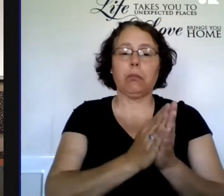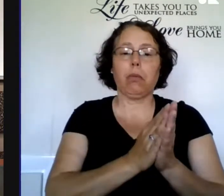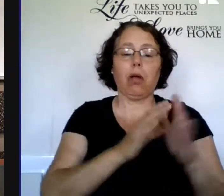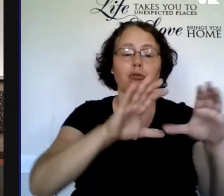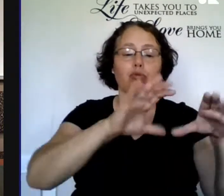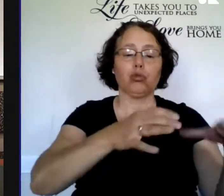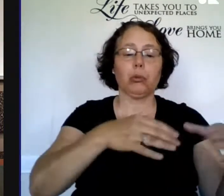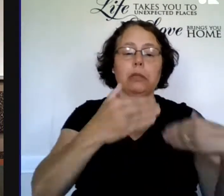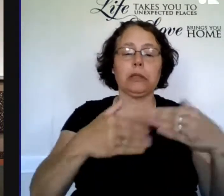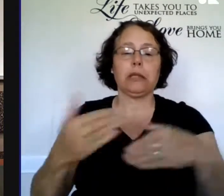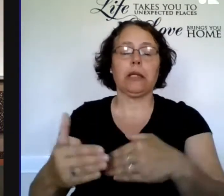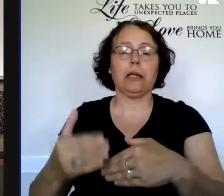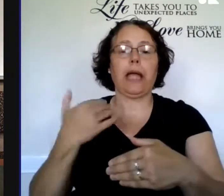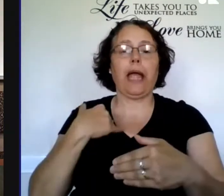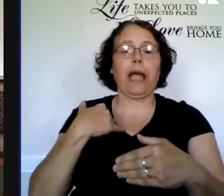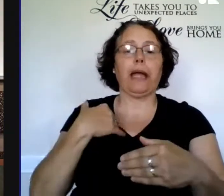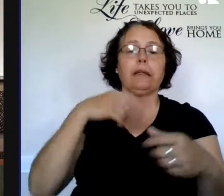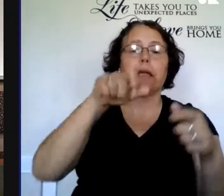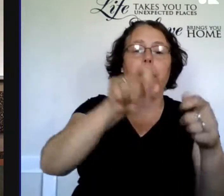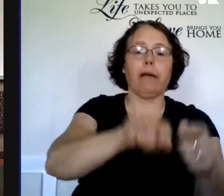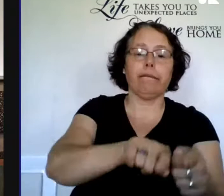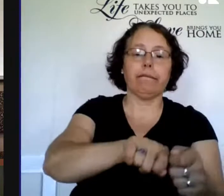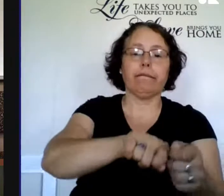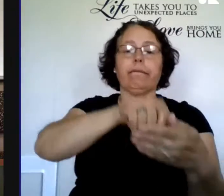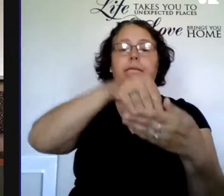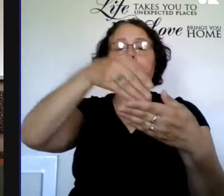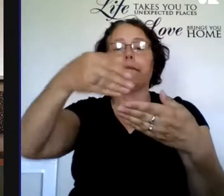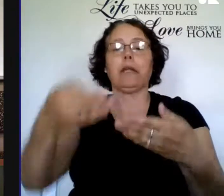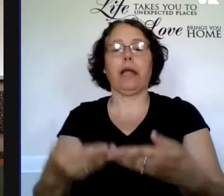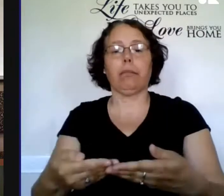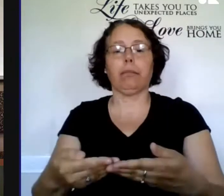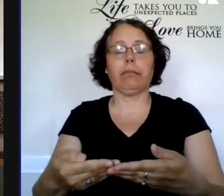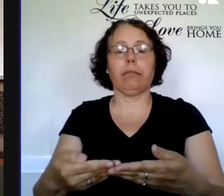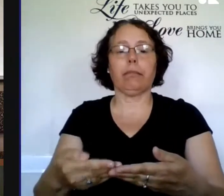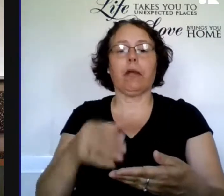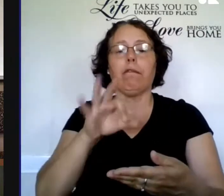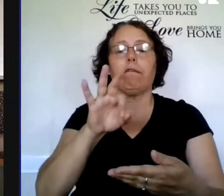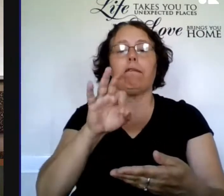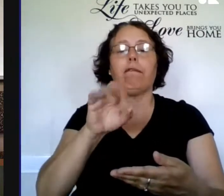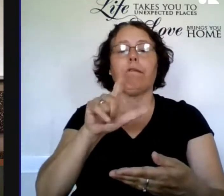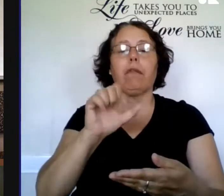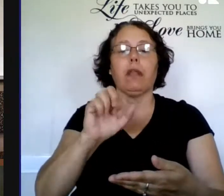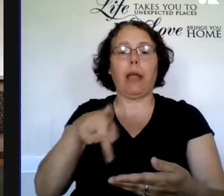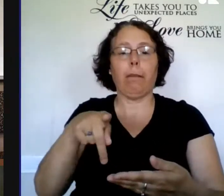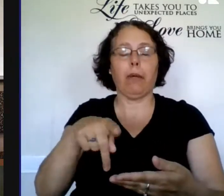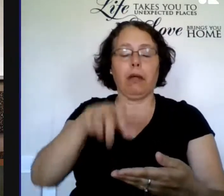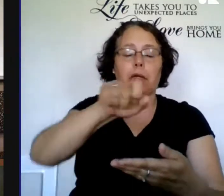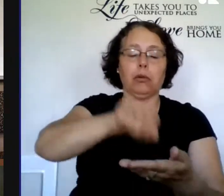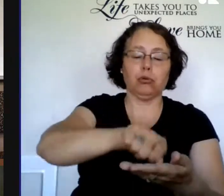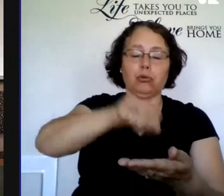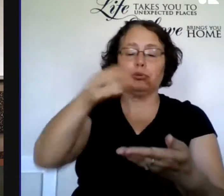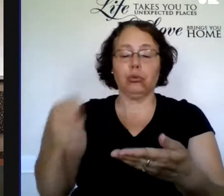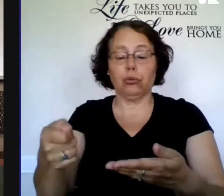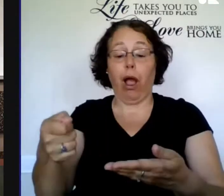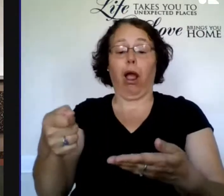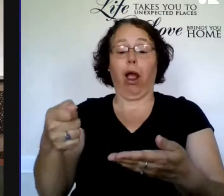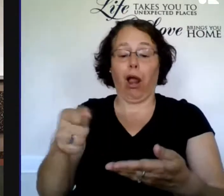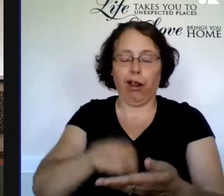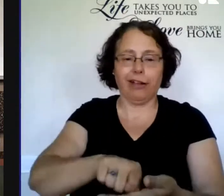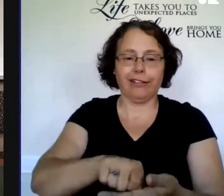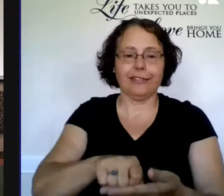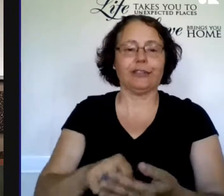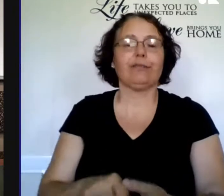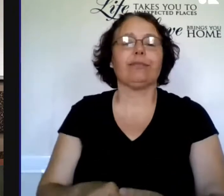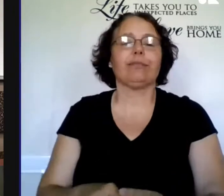to love. And even our library books are usually in pretty good condition. I picked this one off the shelf